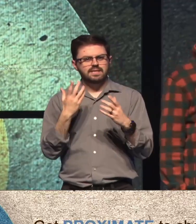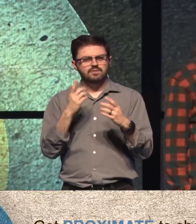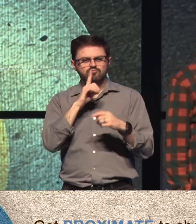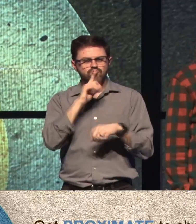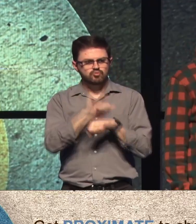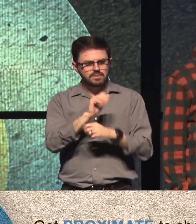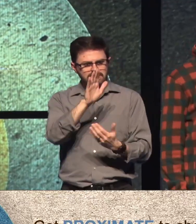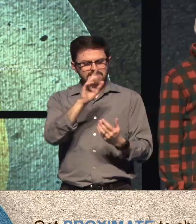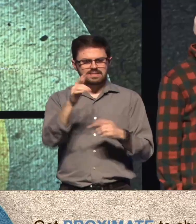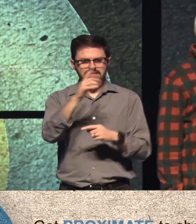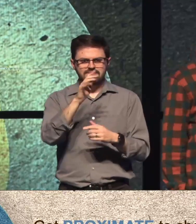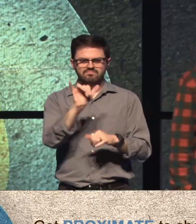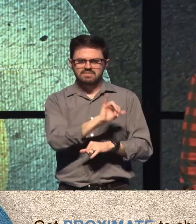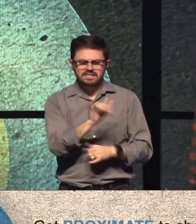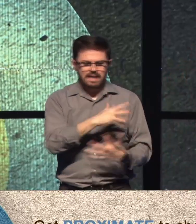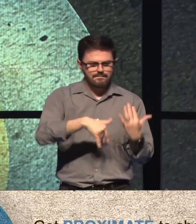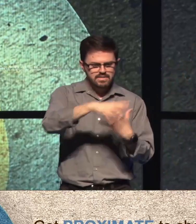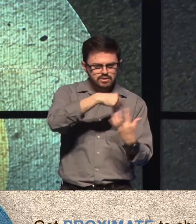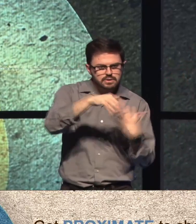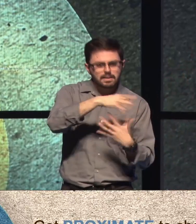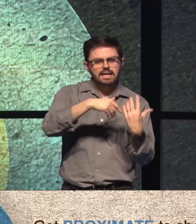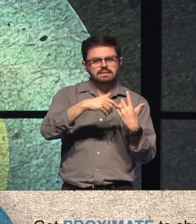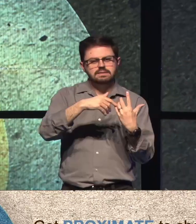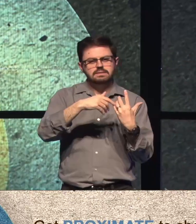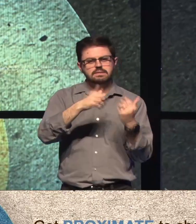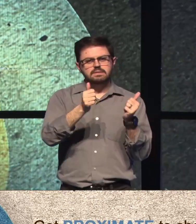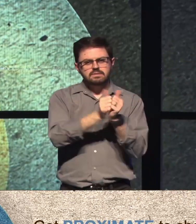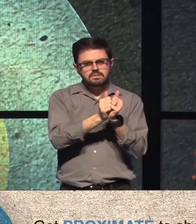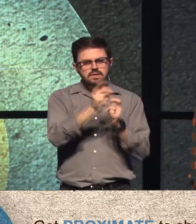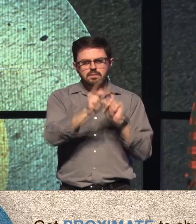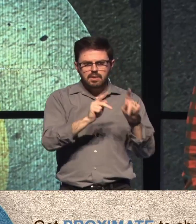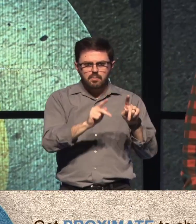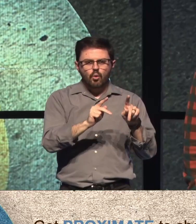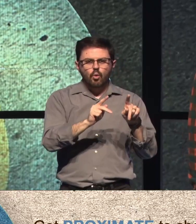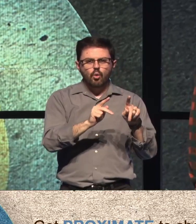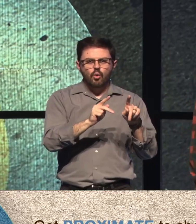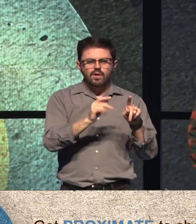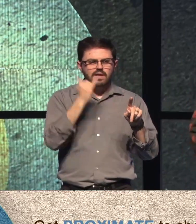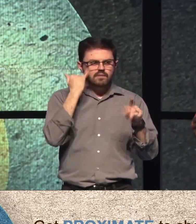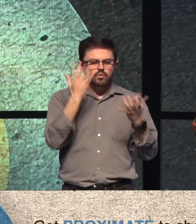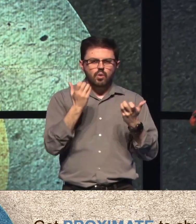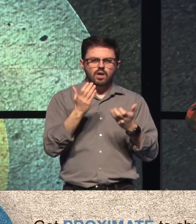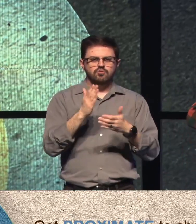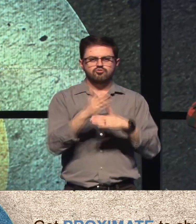they are. We cannot stay at a distance. So